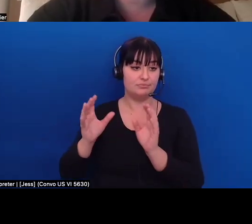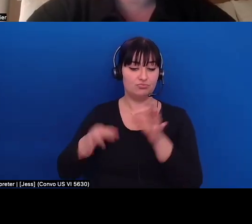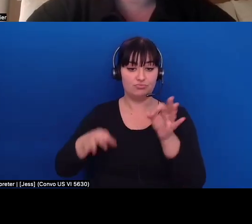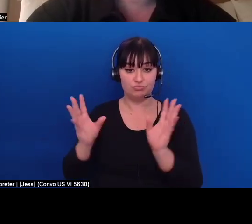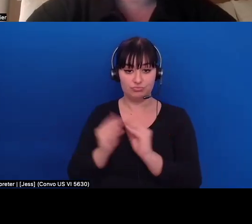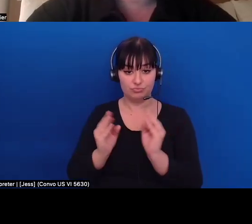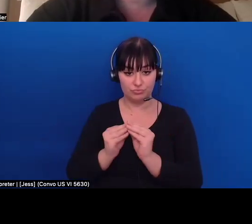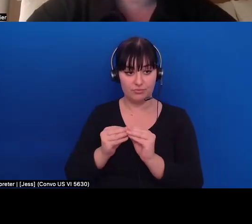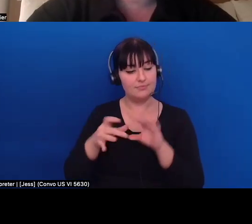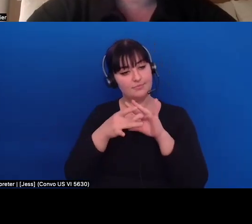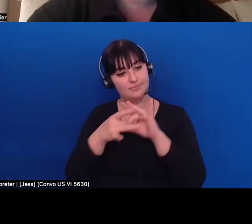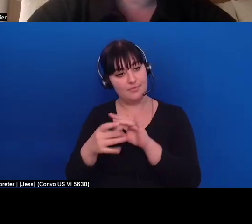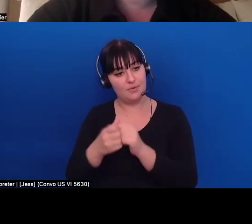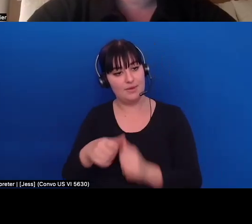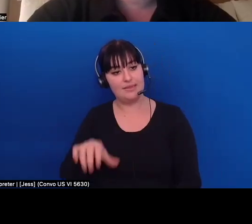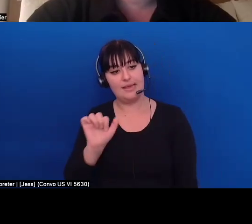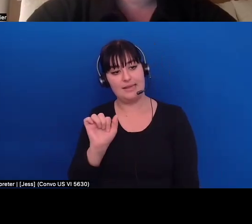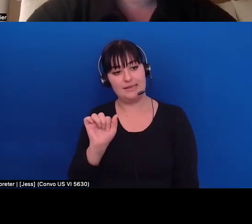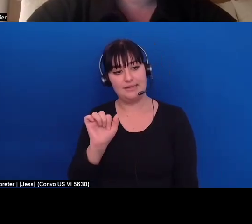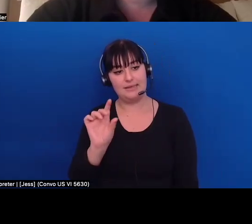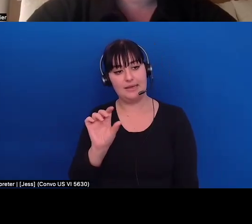ODHH. The next section